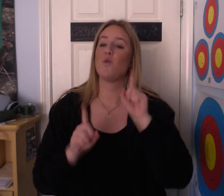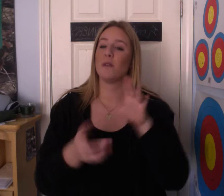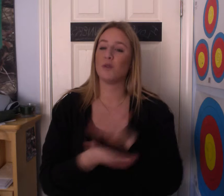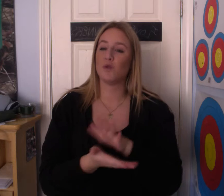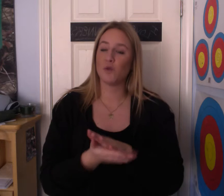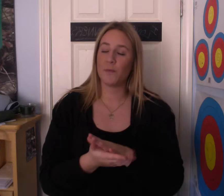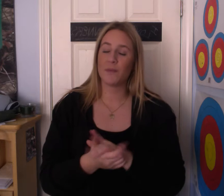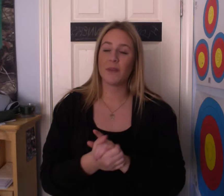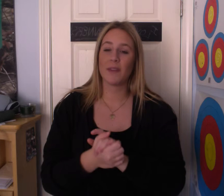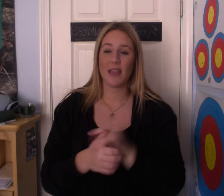slipper.